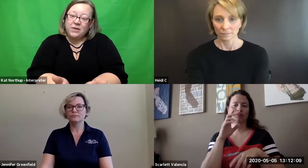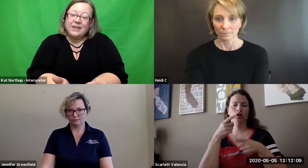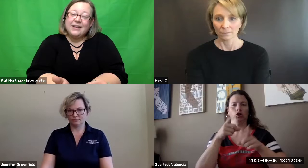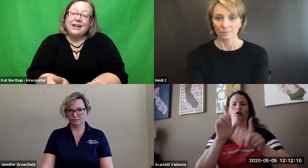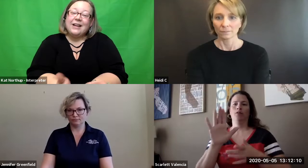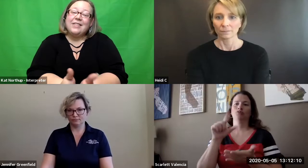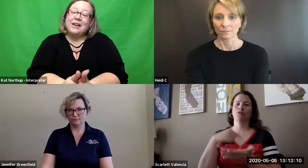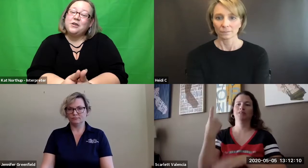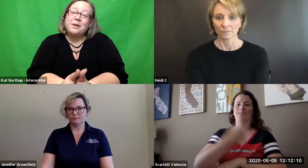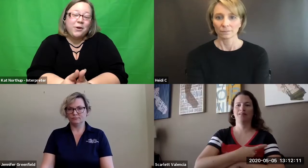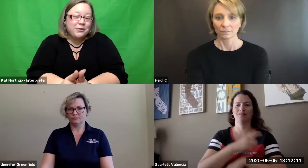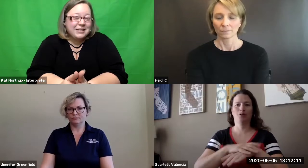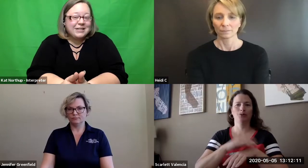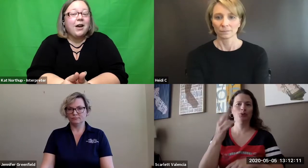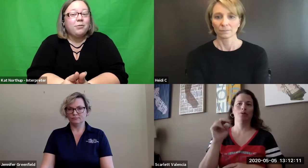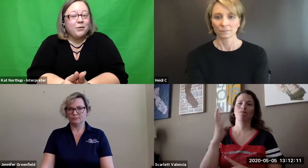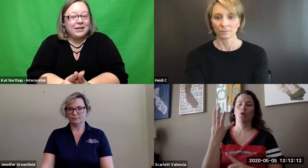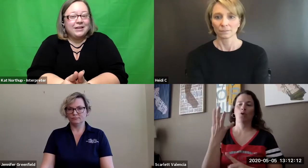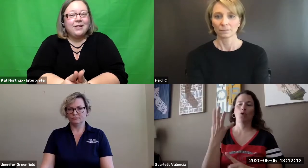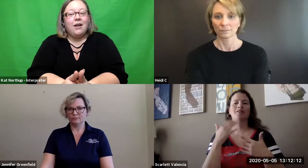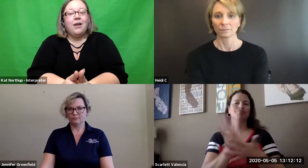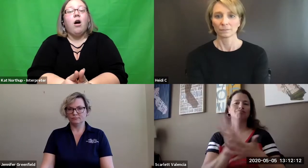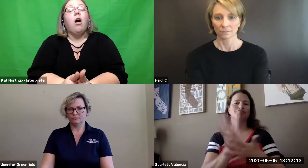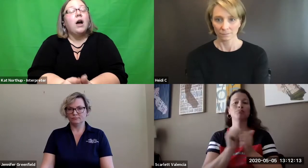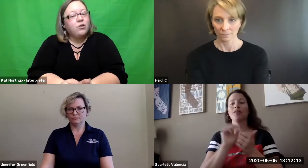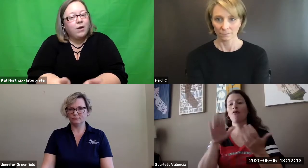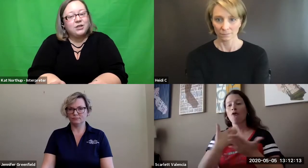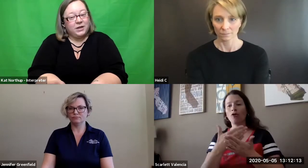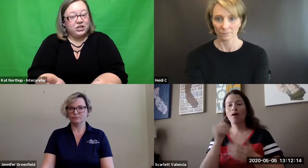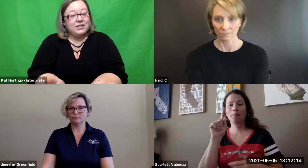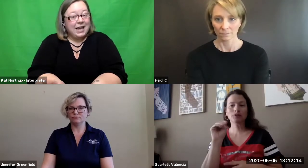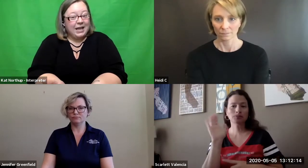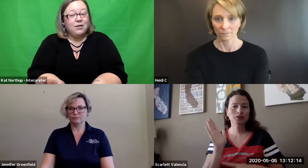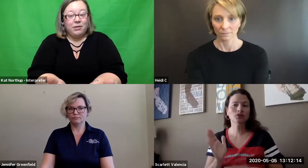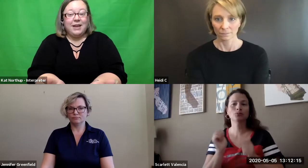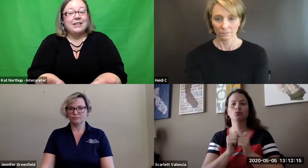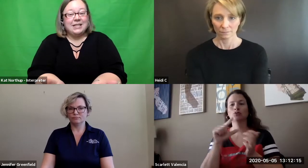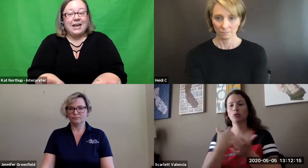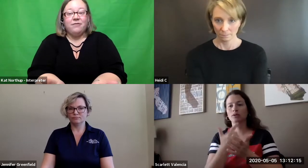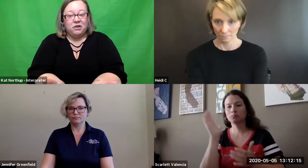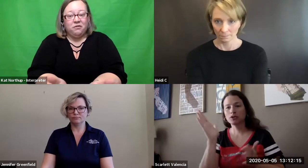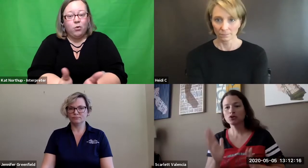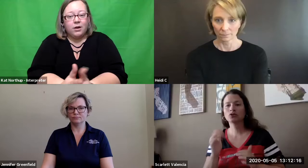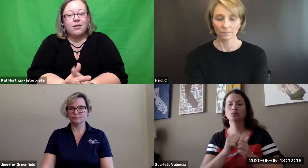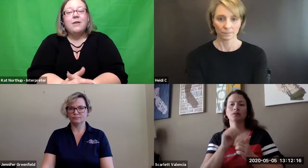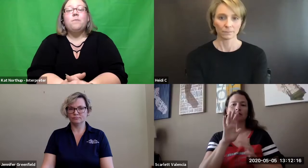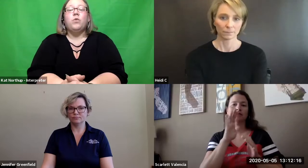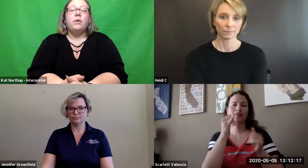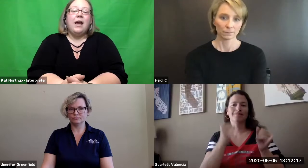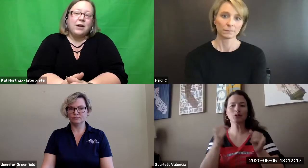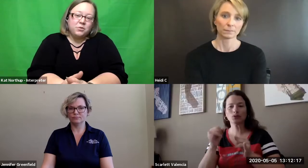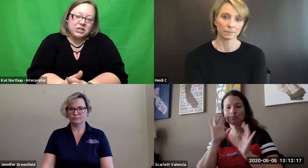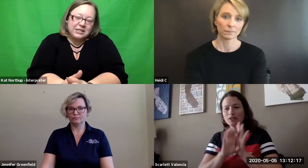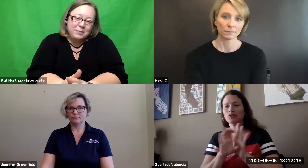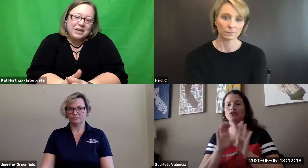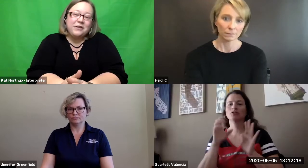video that could be posted and uploaded on graduation day, the planned day of June 4th. We would